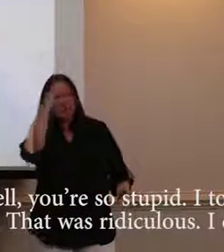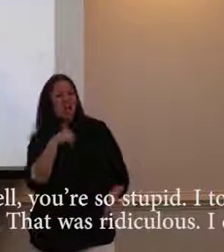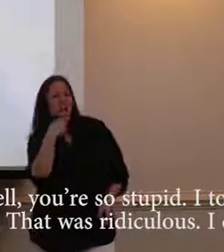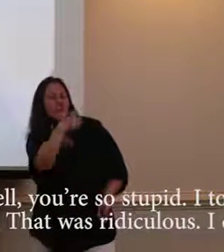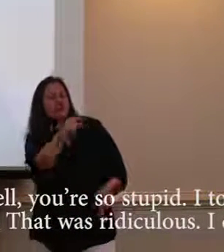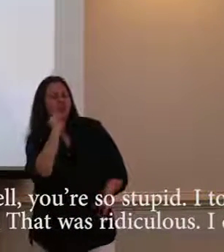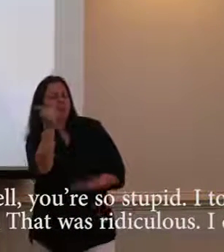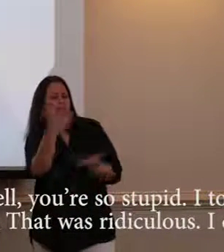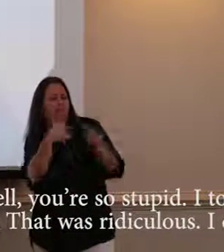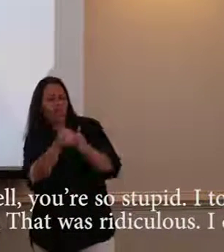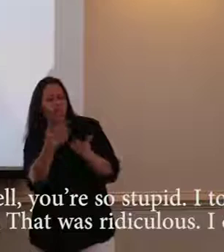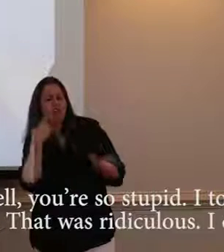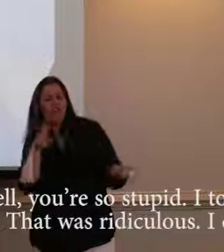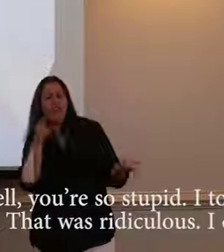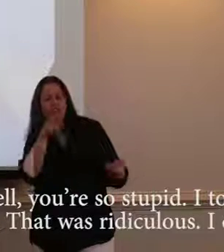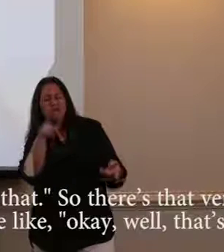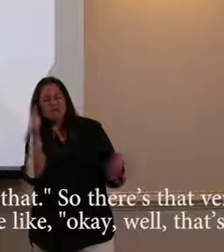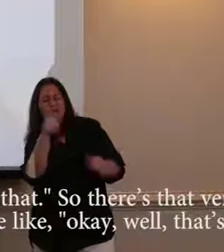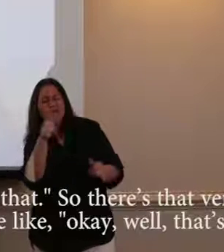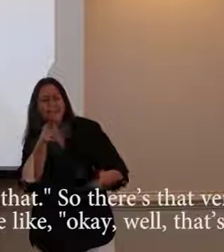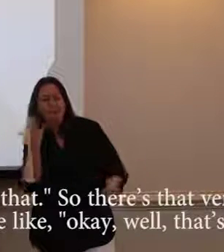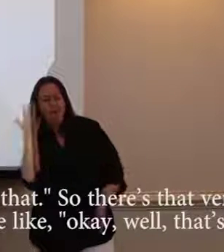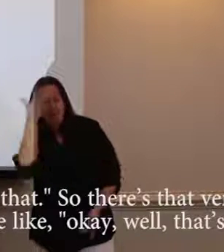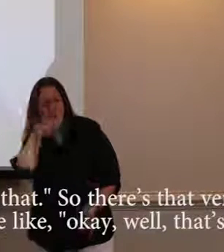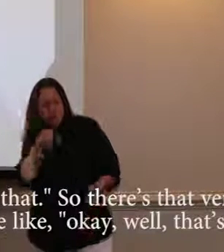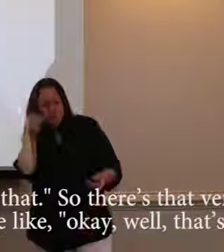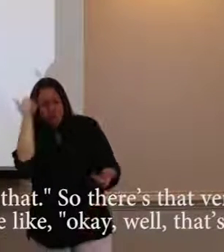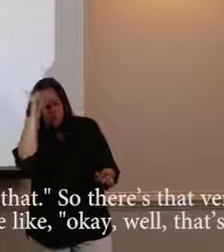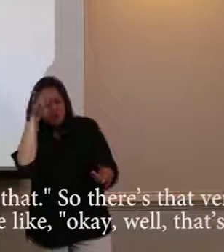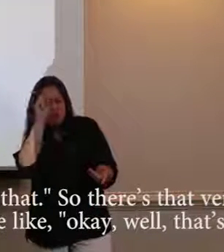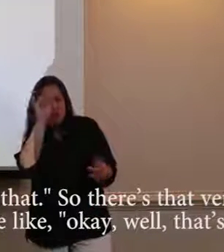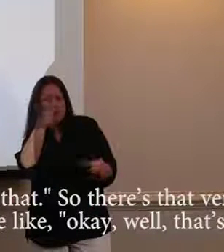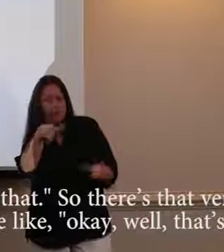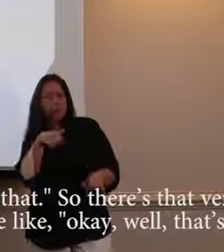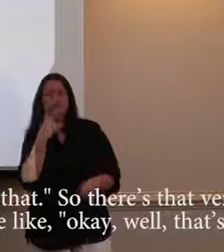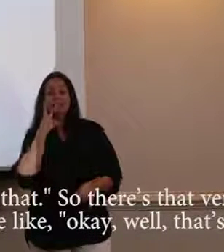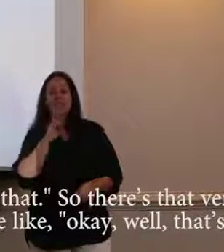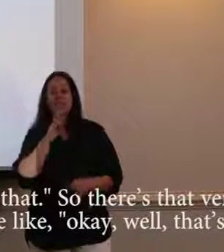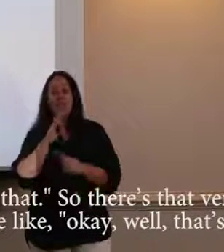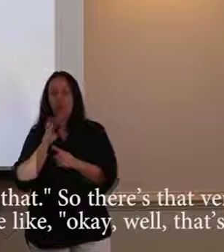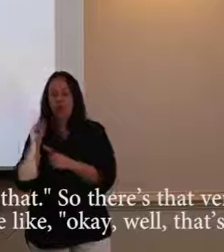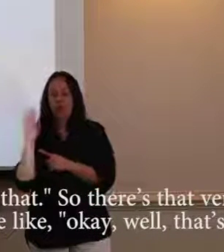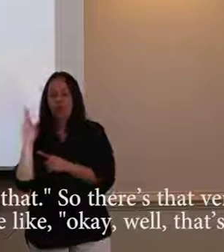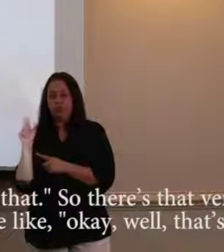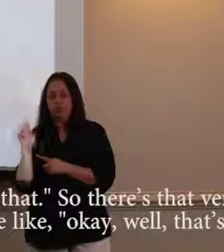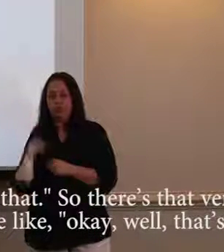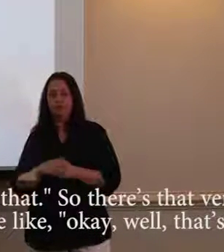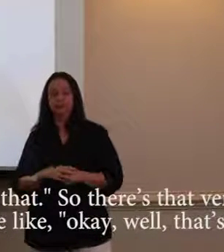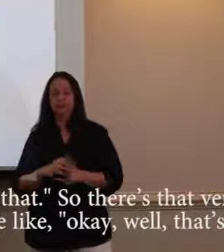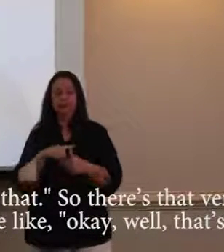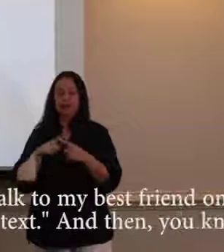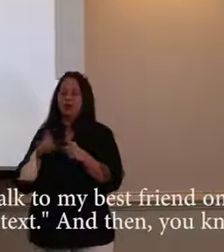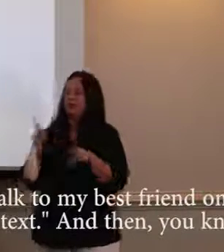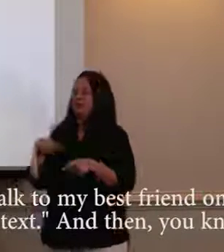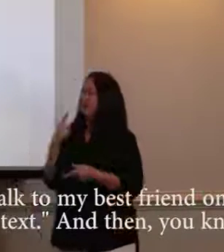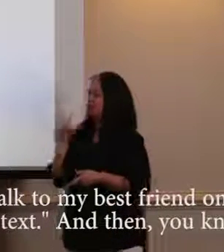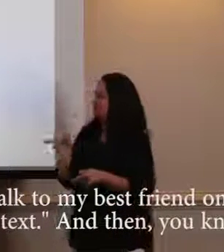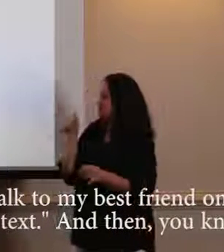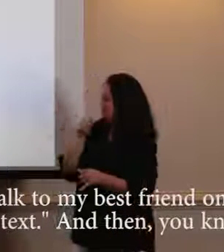hang out with her. That was ridiculous. I can't believe you're so dumb to do that. So there's that verbal abuse piece, right? And you're like, okay, well, that's ridiculous. I'm still